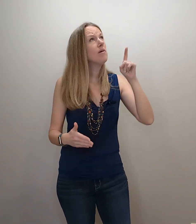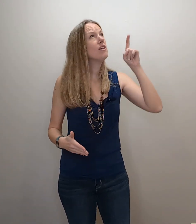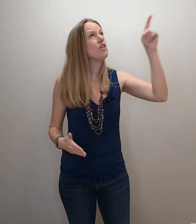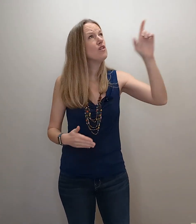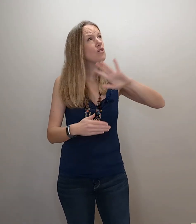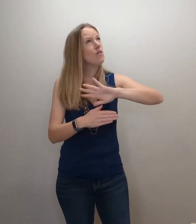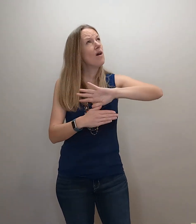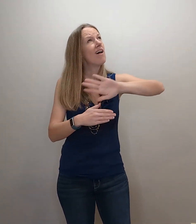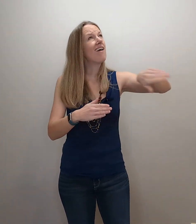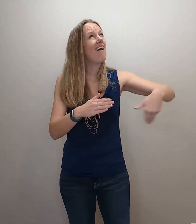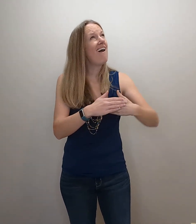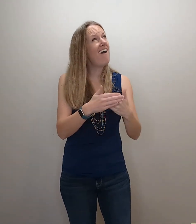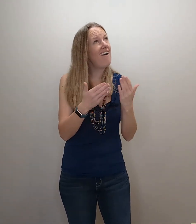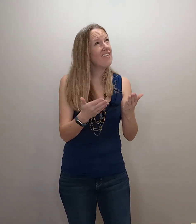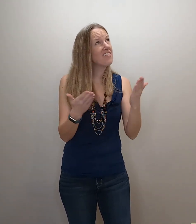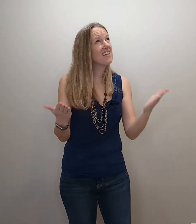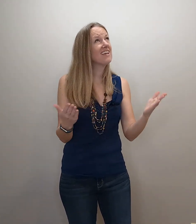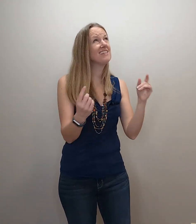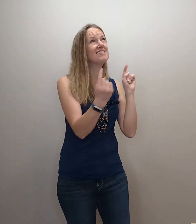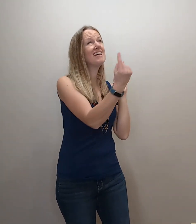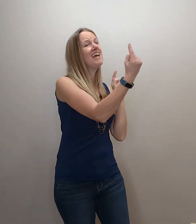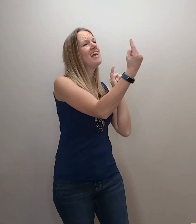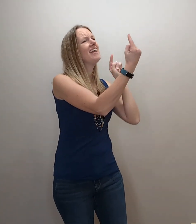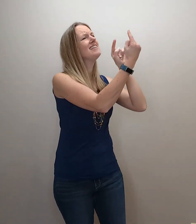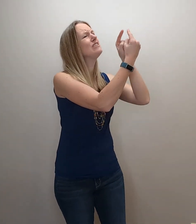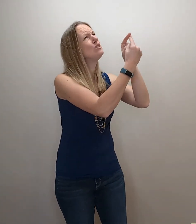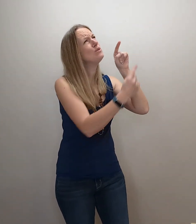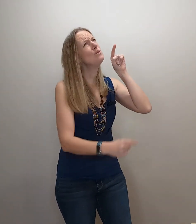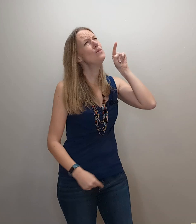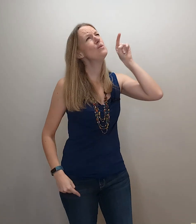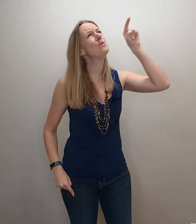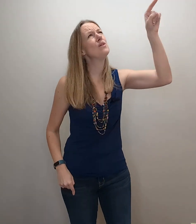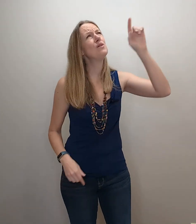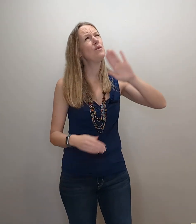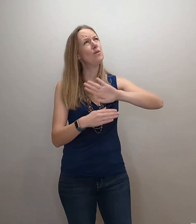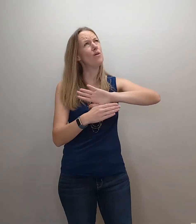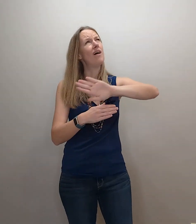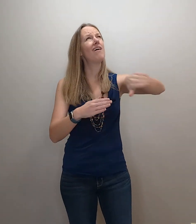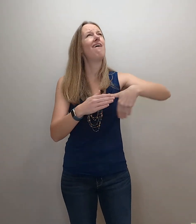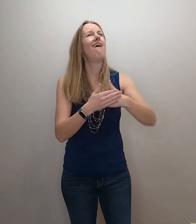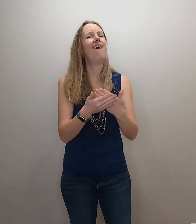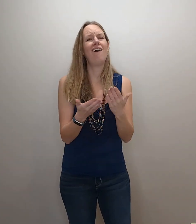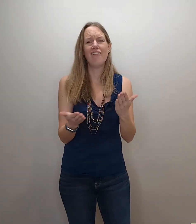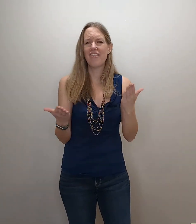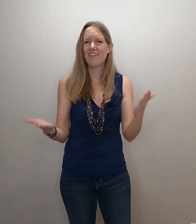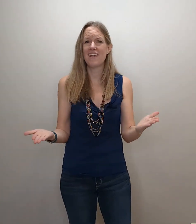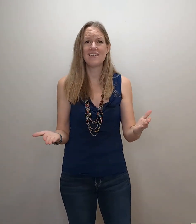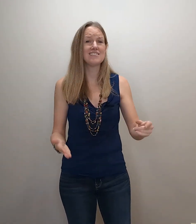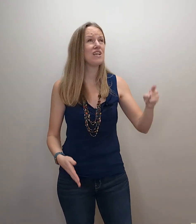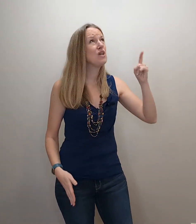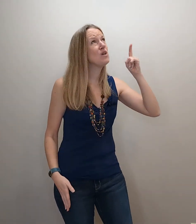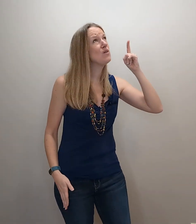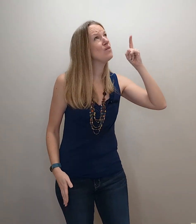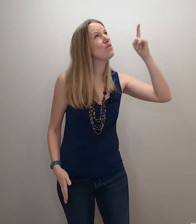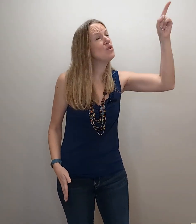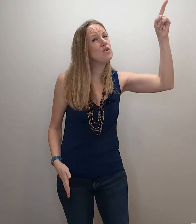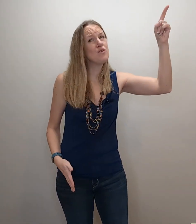from you are all things, and to you are all things.